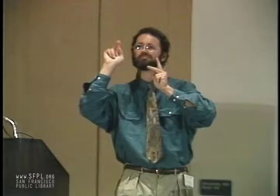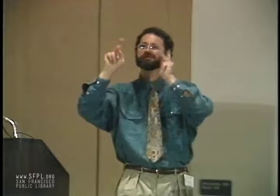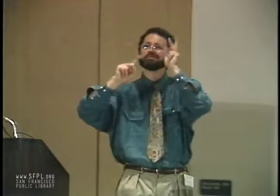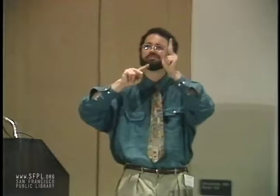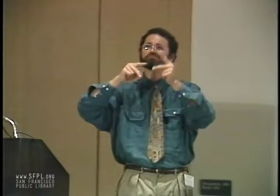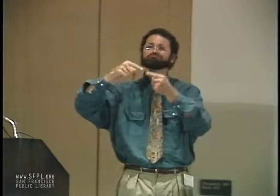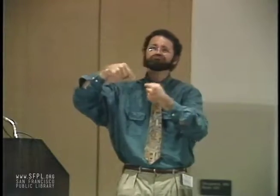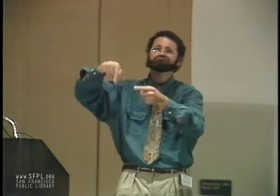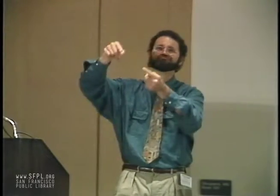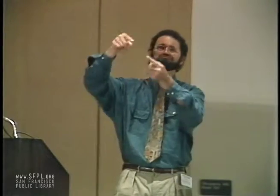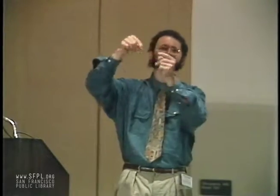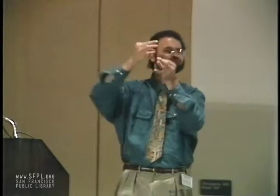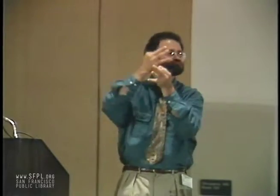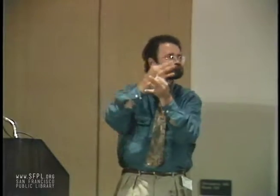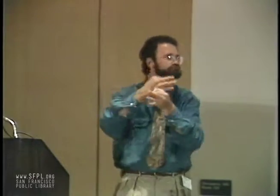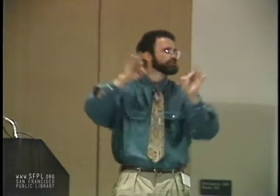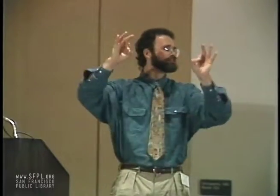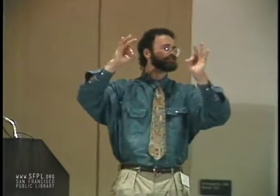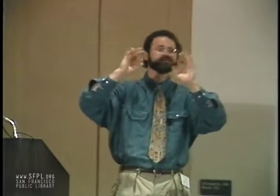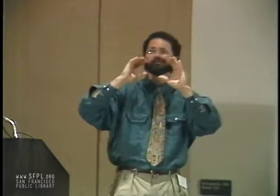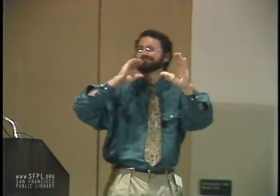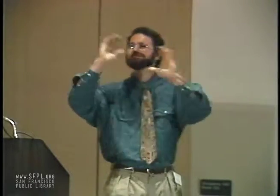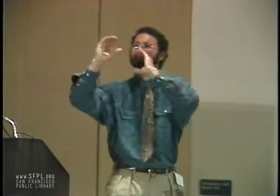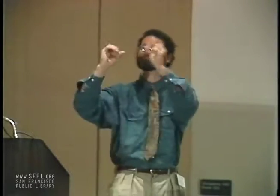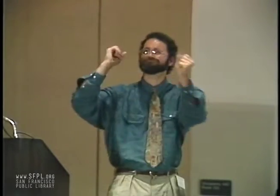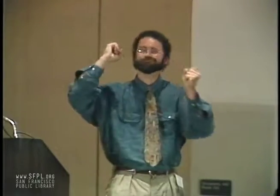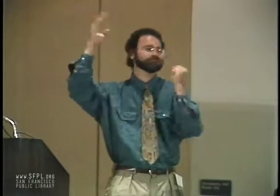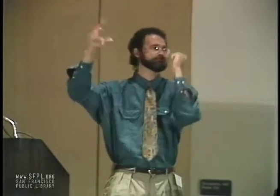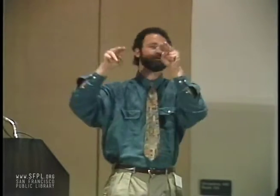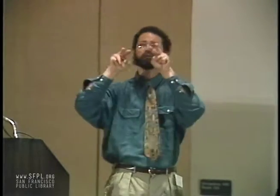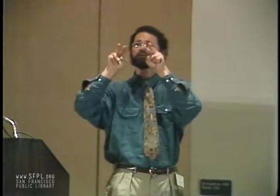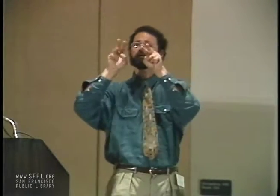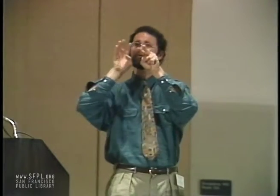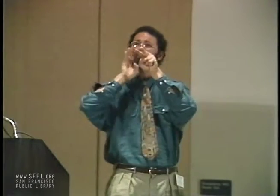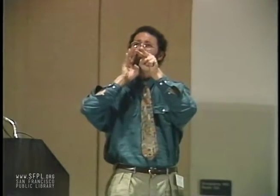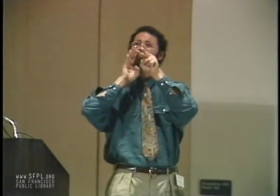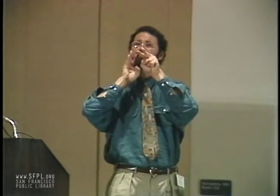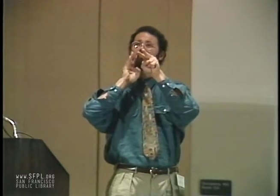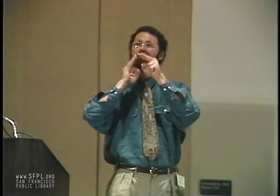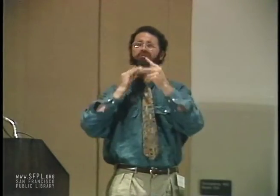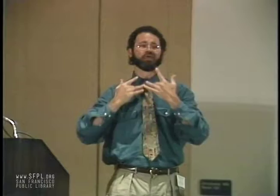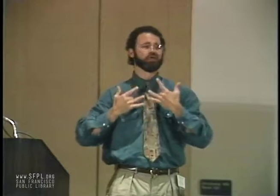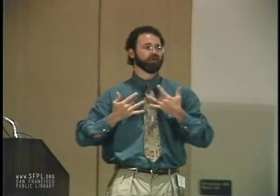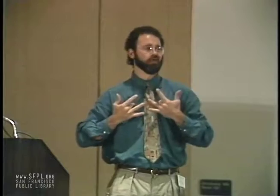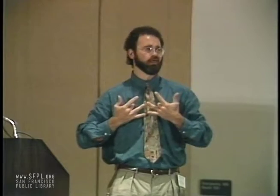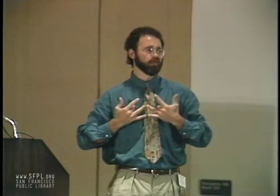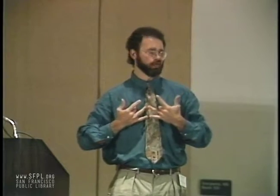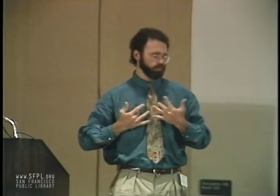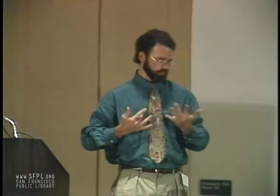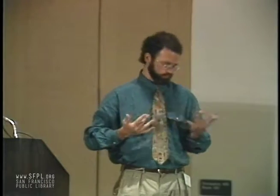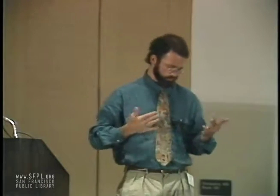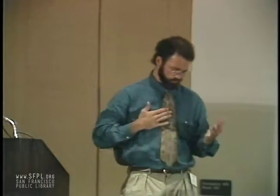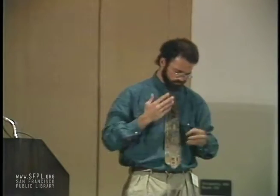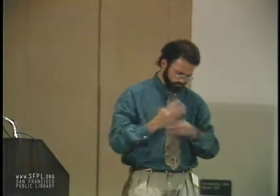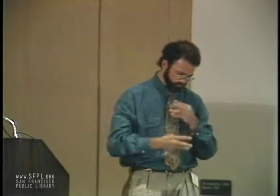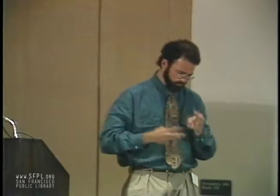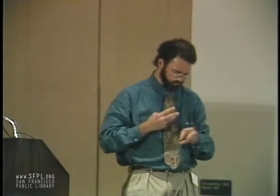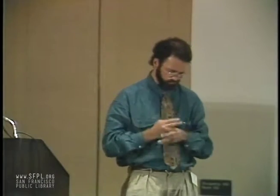And as you look through the world of bars, you see people who are free, who are able to communicate, and the longing and the desire